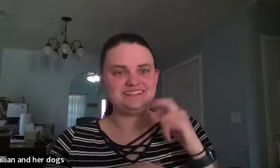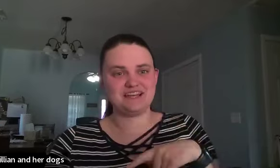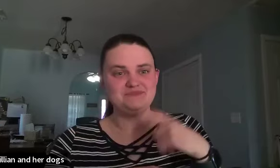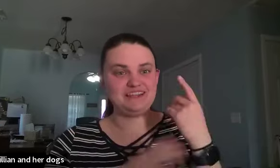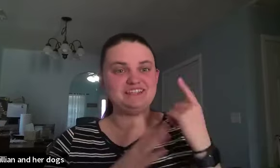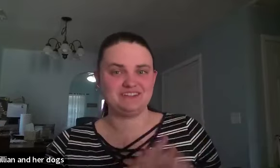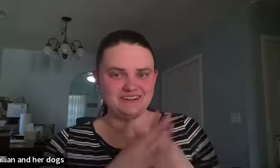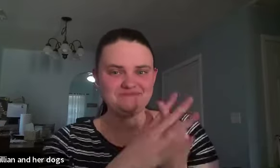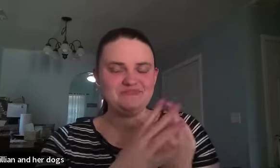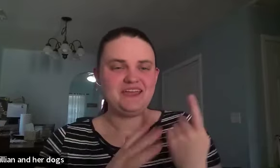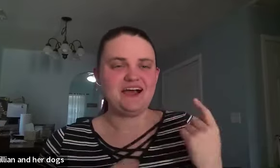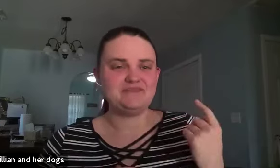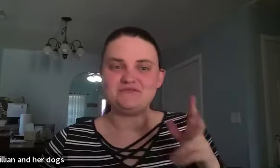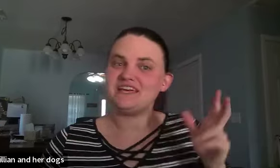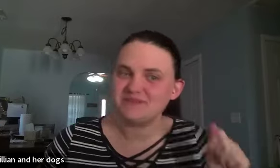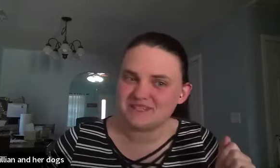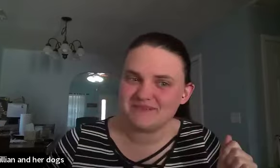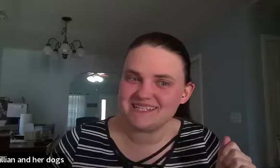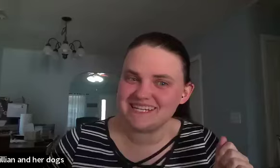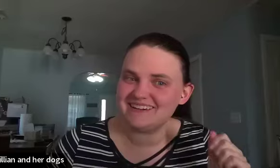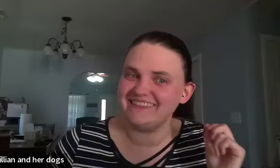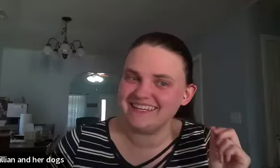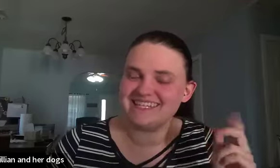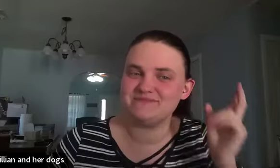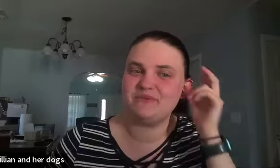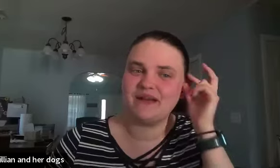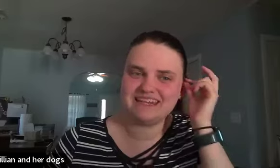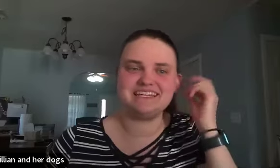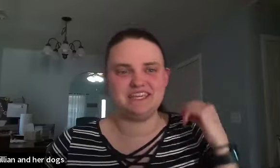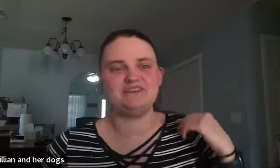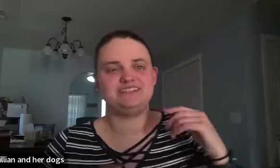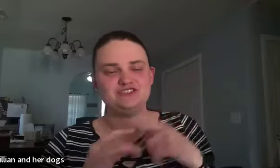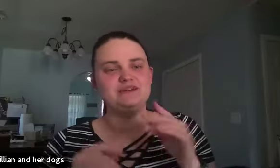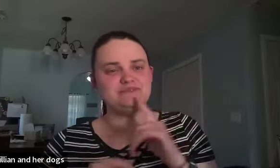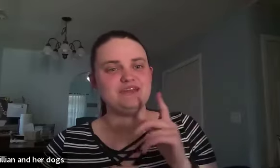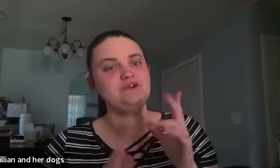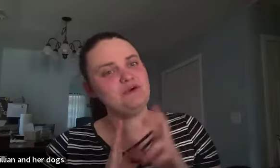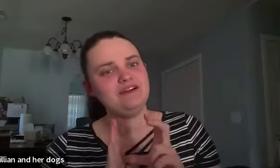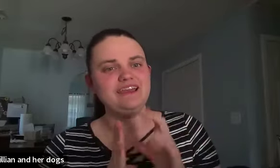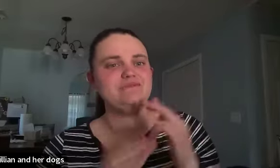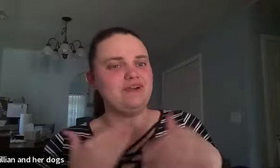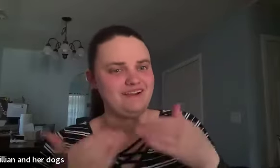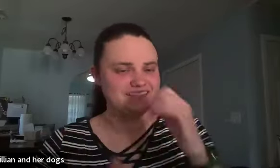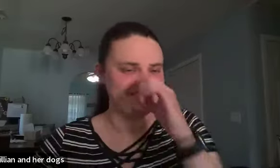it's time to like start. So if that's where you saw me sitting here like this, it's me waiting to hear it straight up say recording in progress.